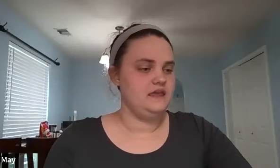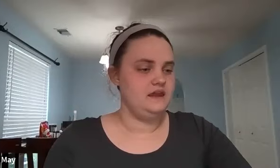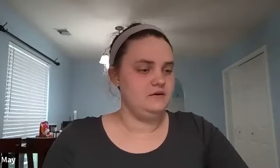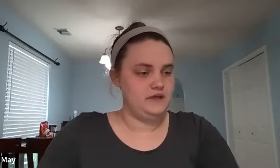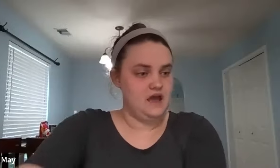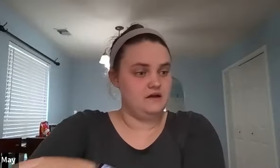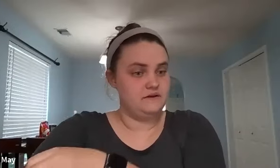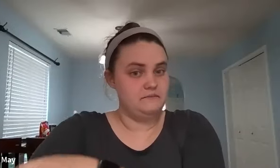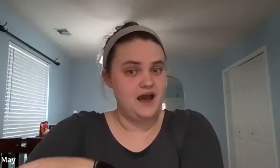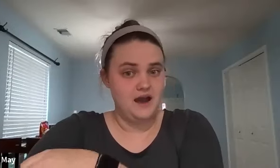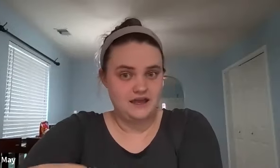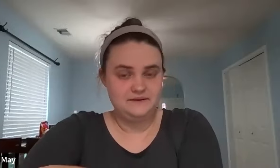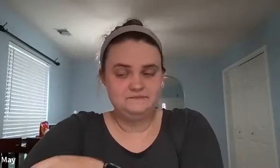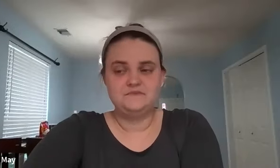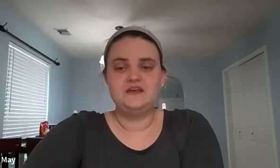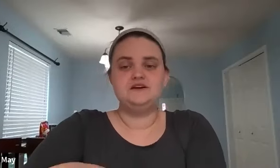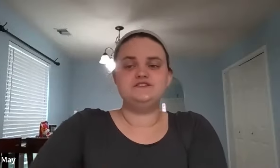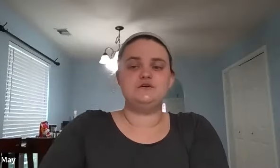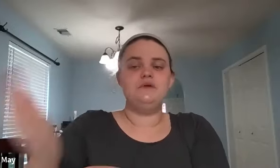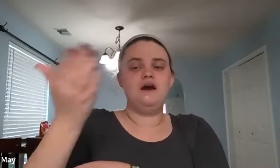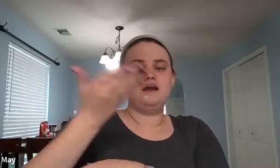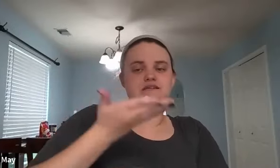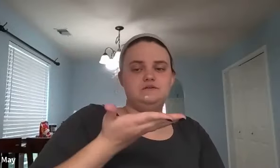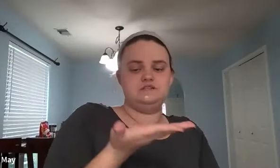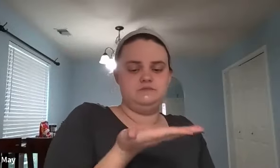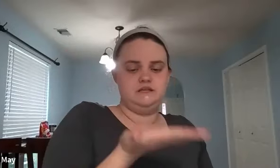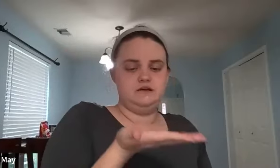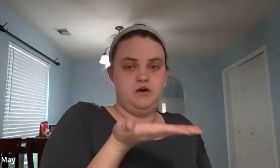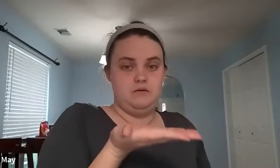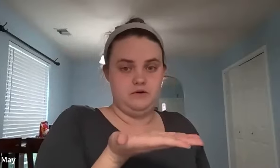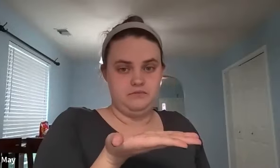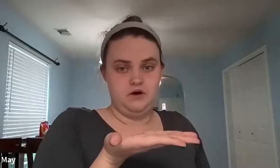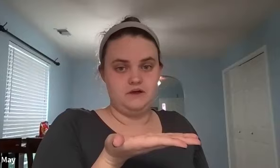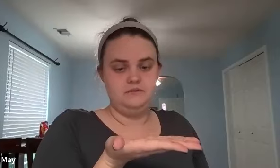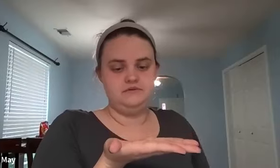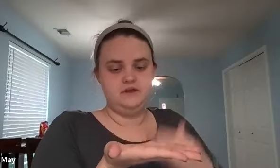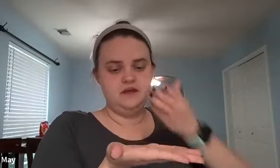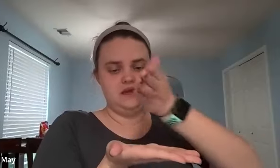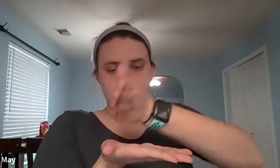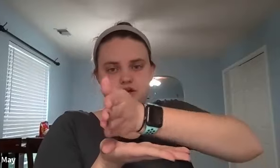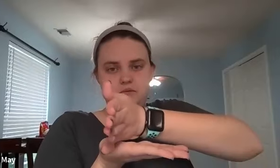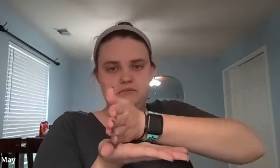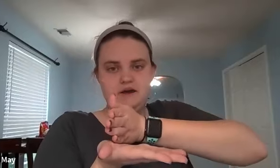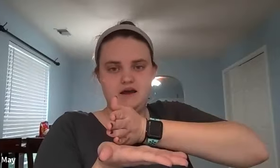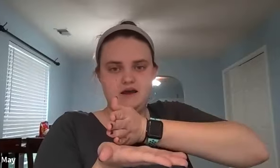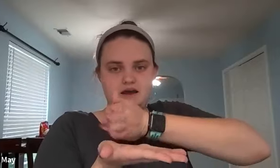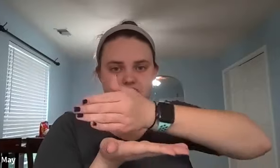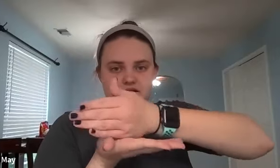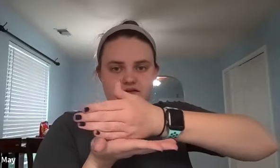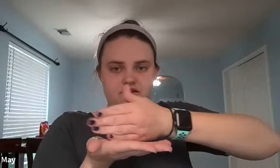Then we have pie. So pie is going to be palm up and you go pie. And